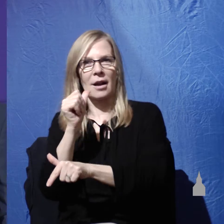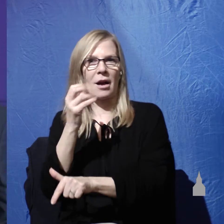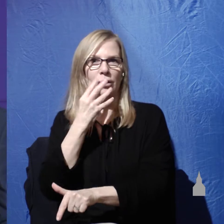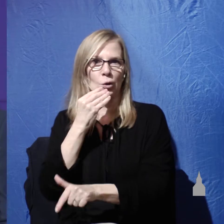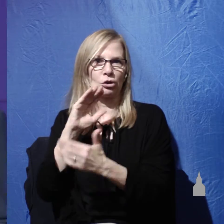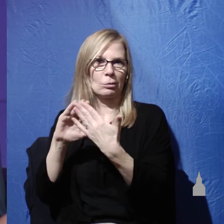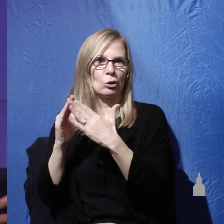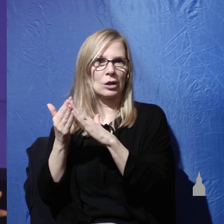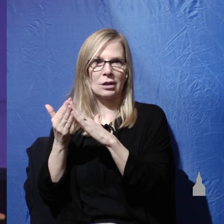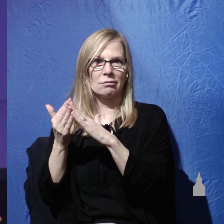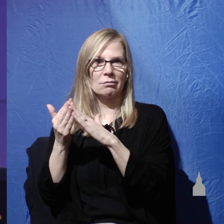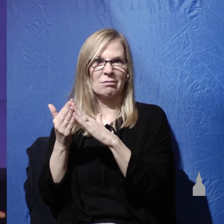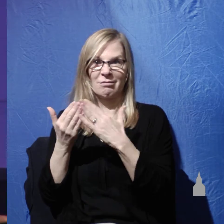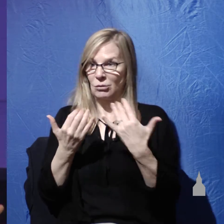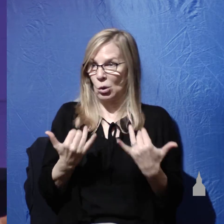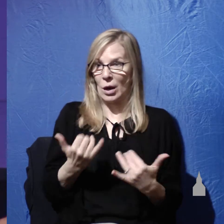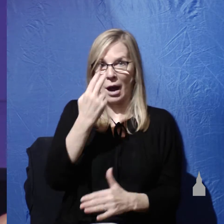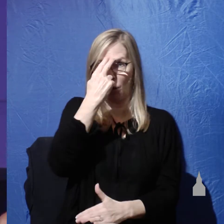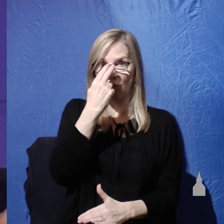Rome. But as I said, since